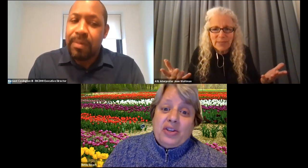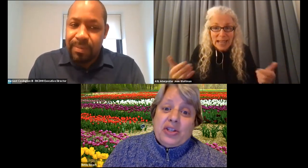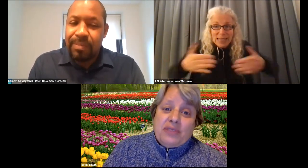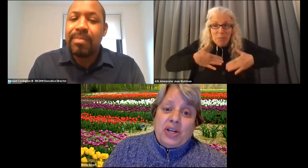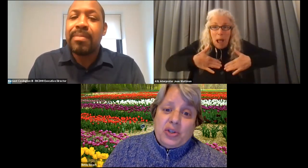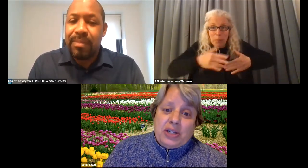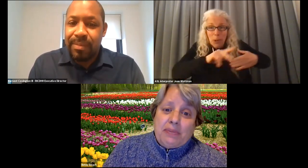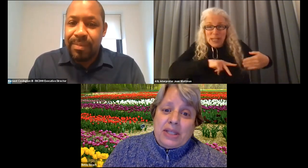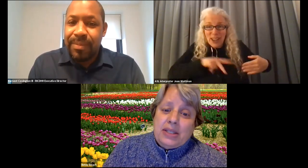audiologist, Rachel Timmons.